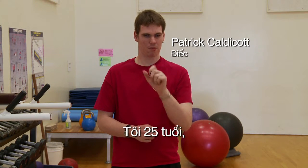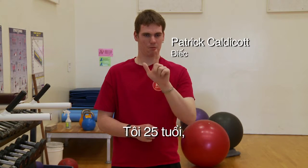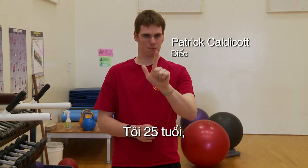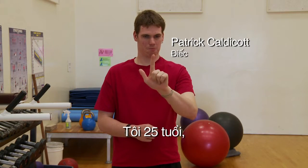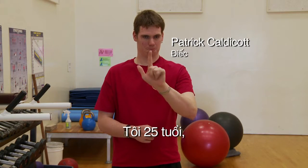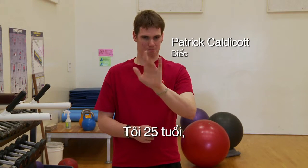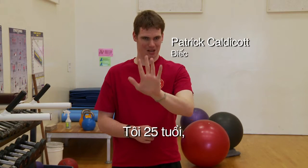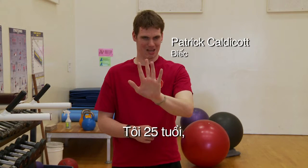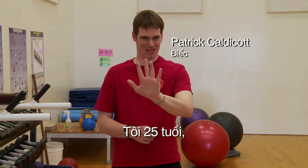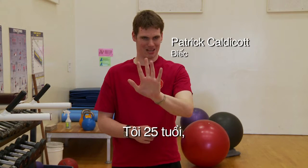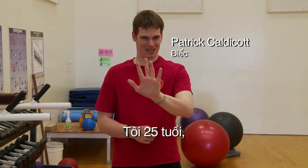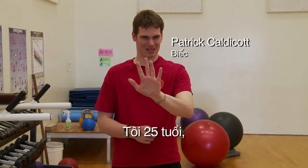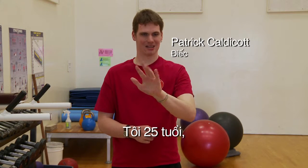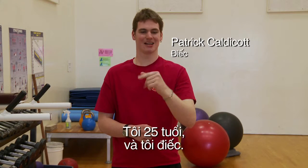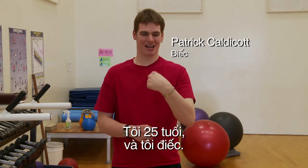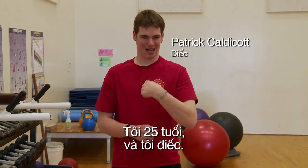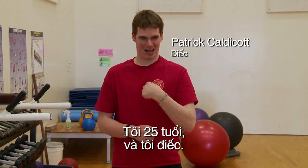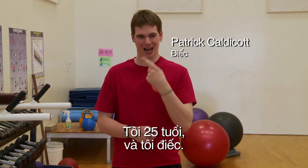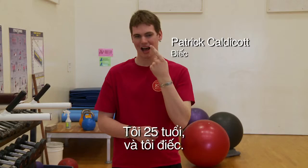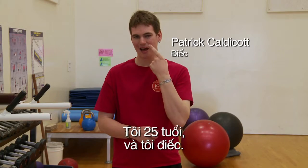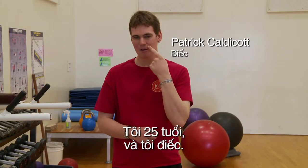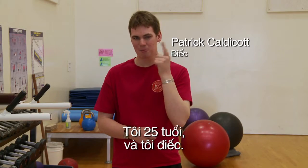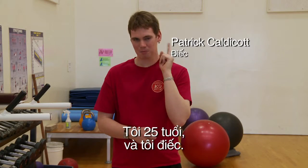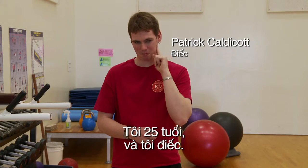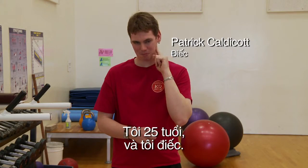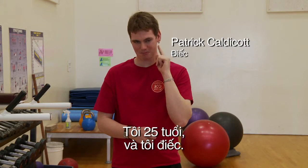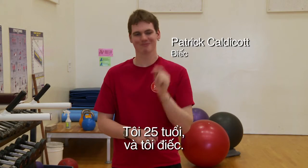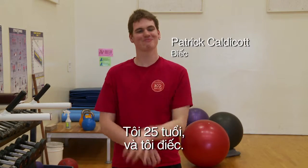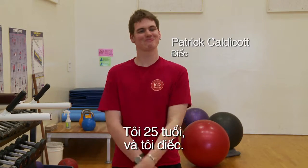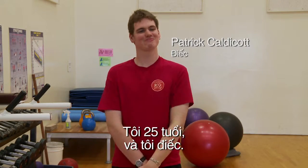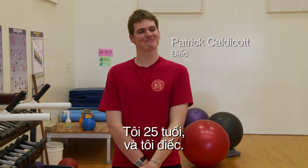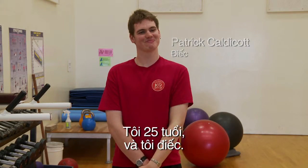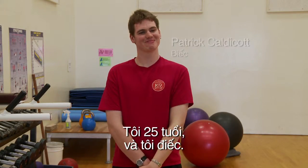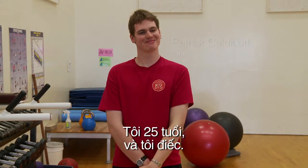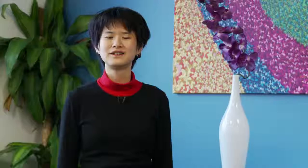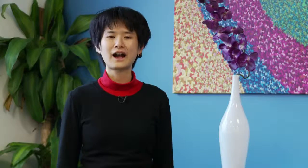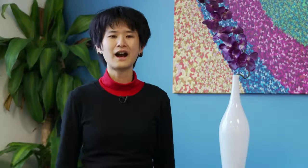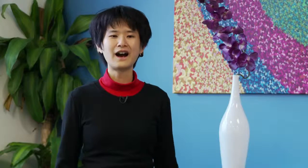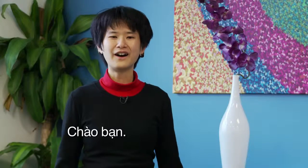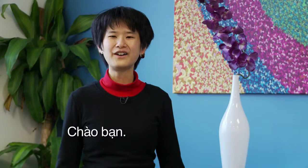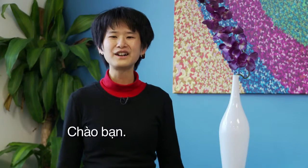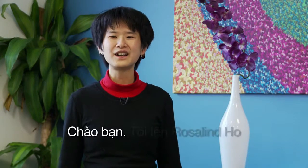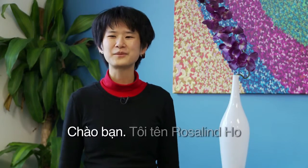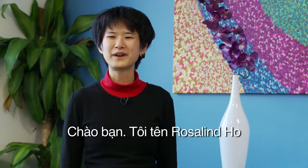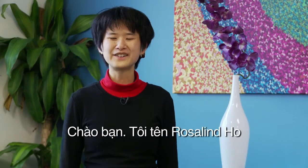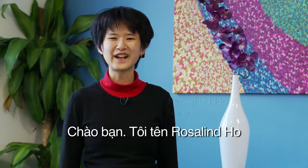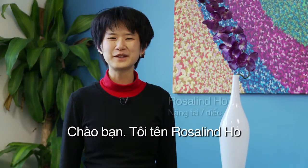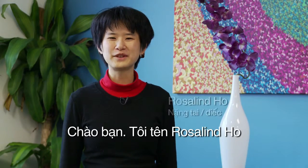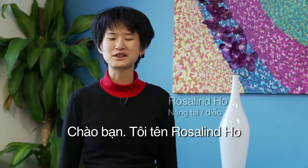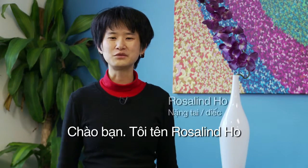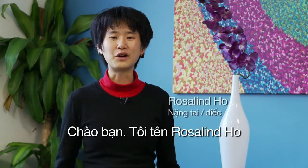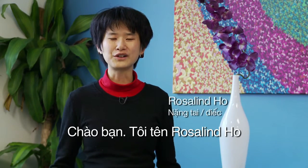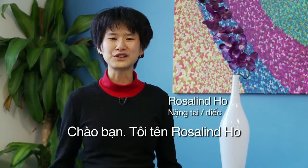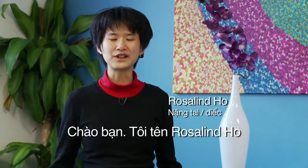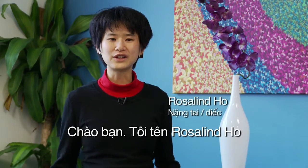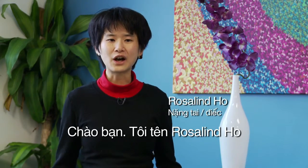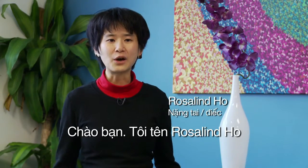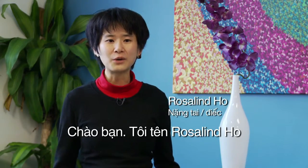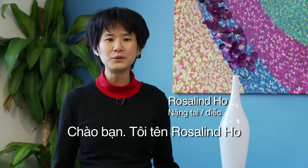And I'm 25 years old. And I'm deaf. Hi, my name is Rosalyn Hall.